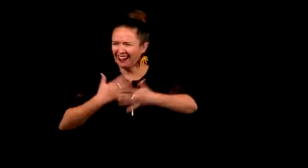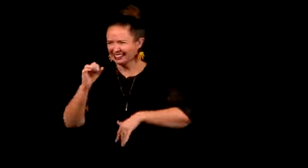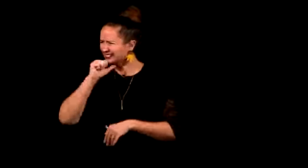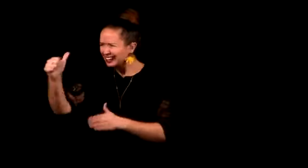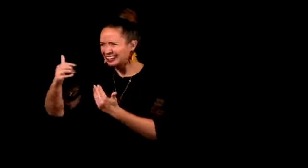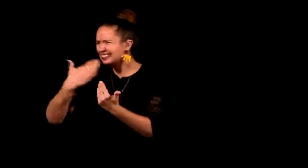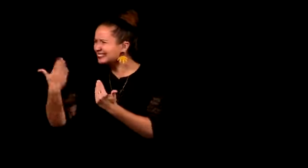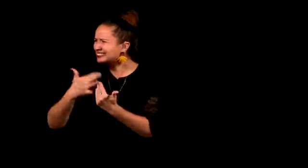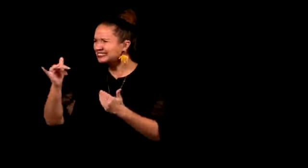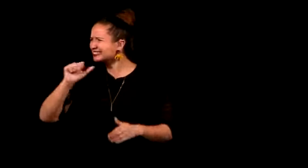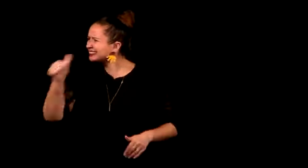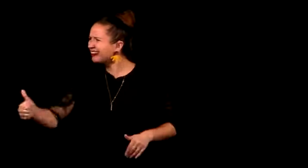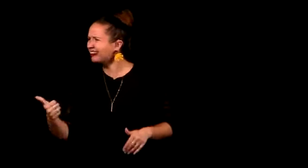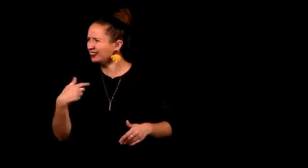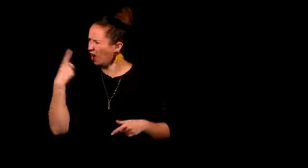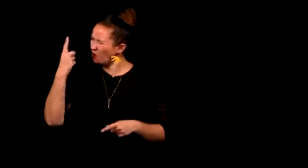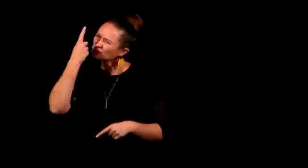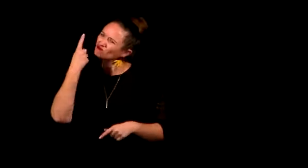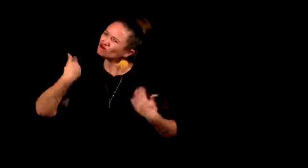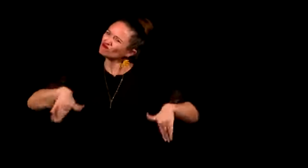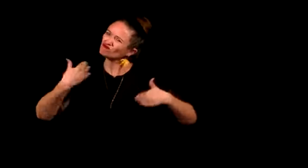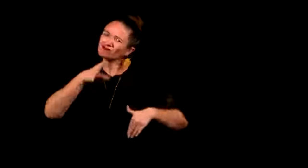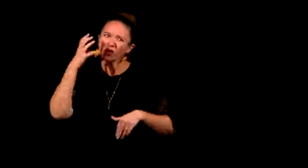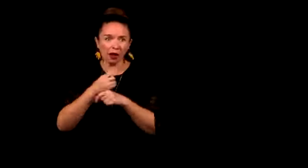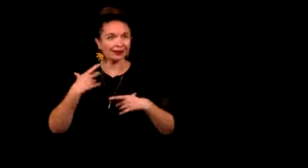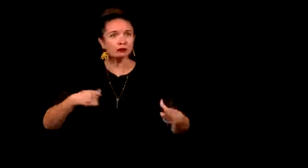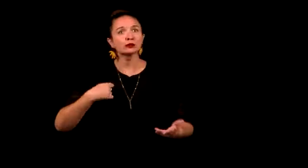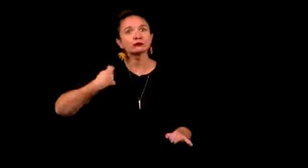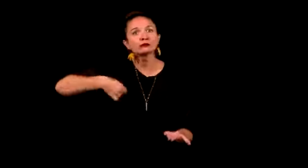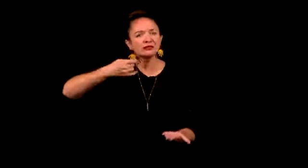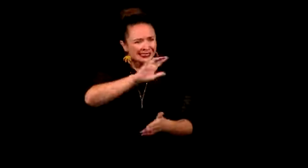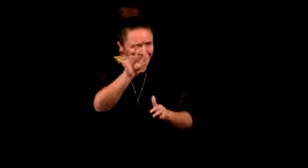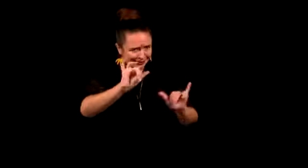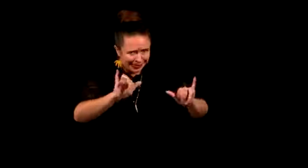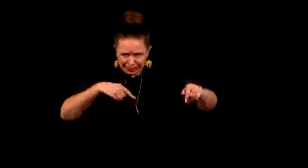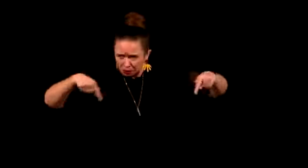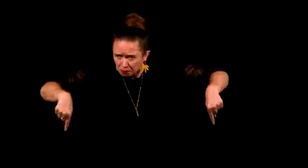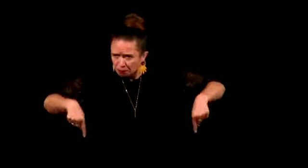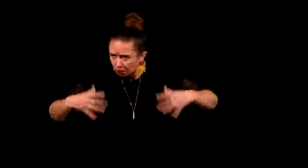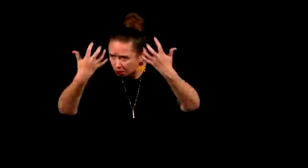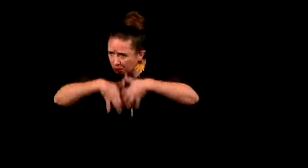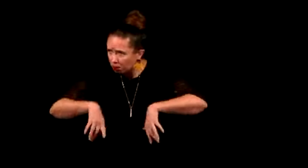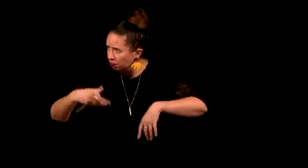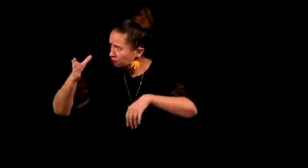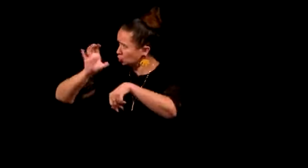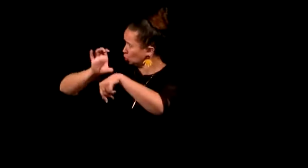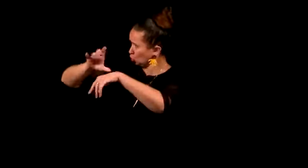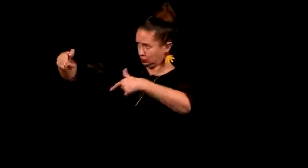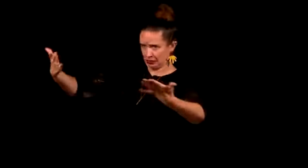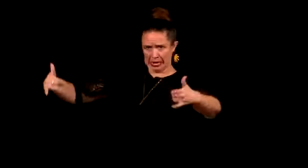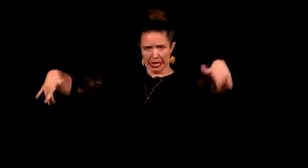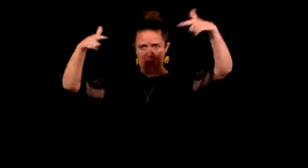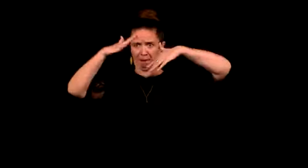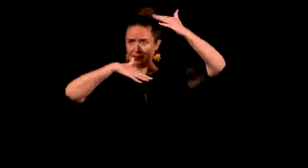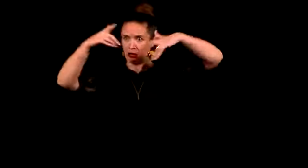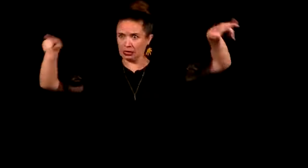you have to come out and deal with that. It is not an easy life. And yet we just sit down and eat,